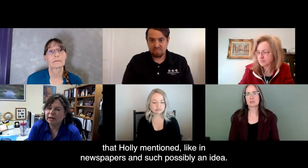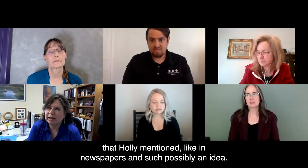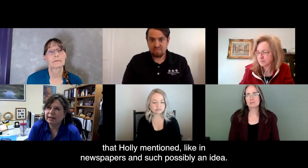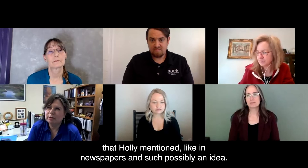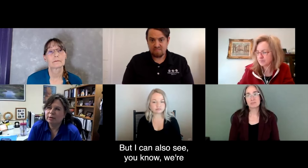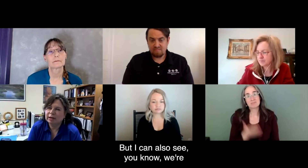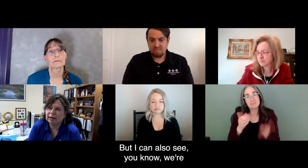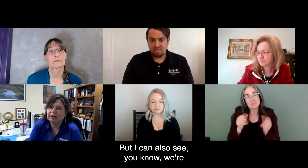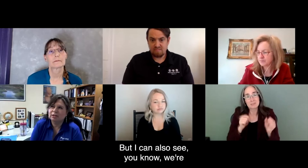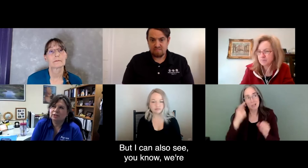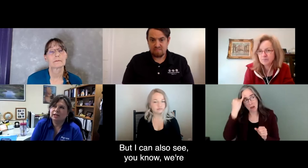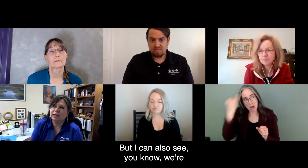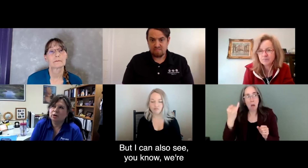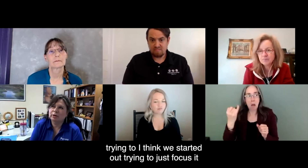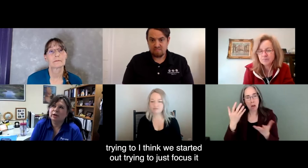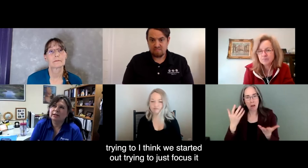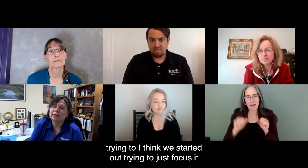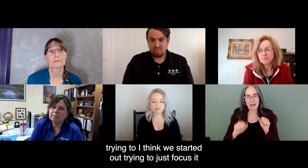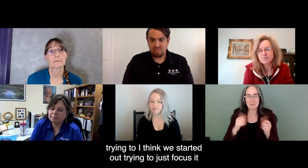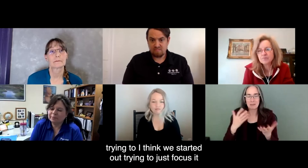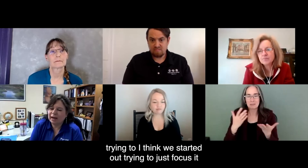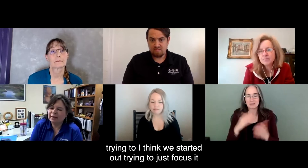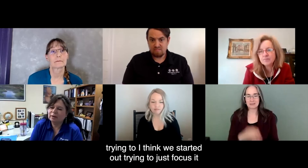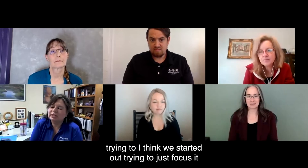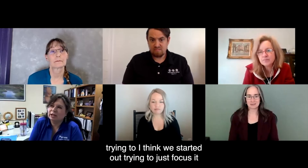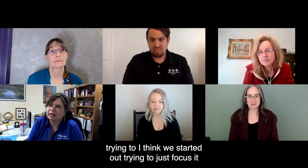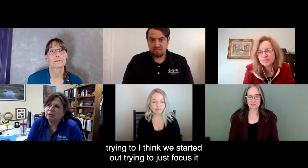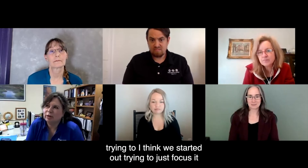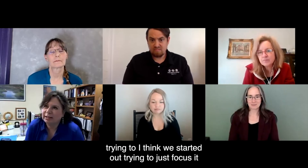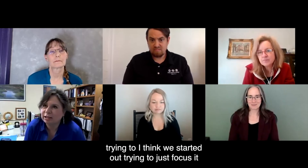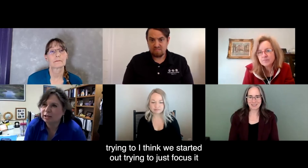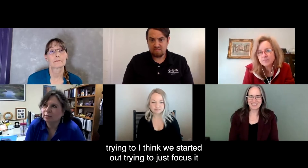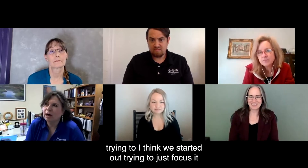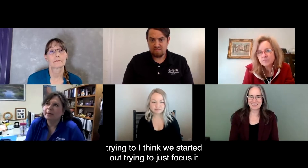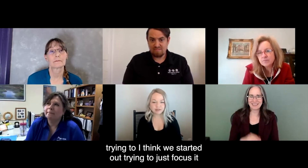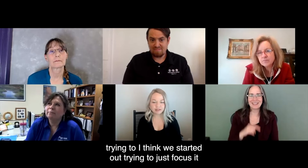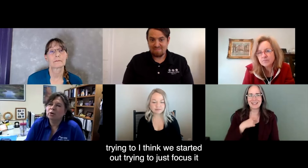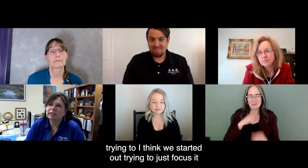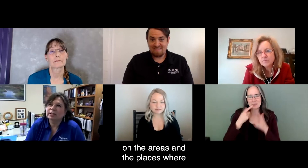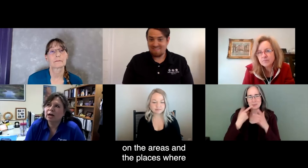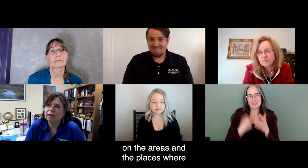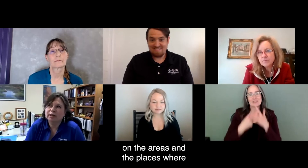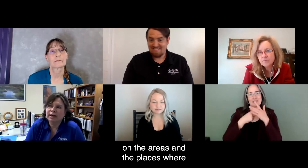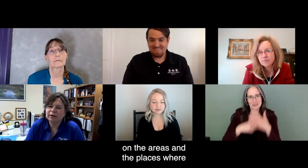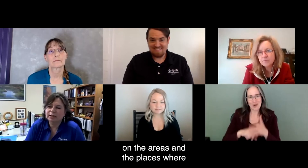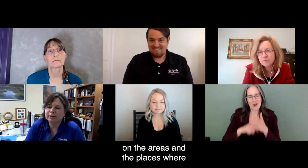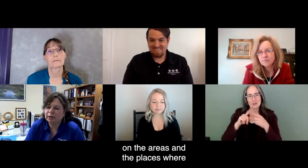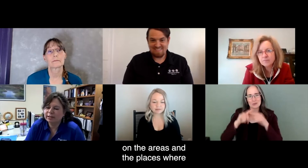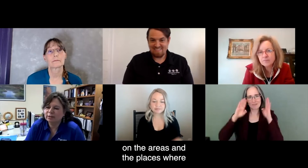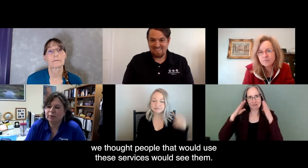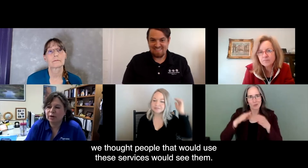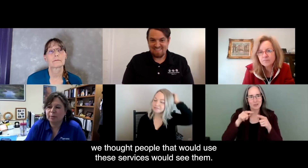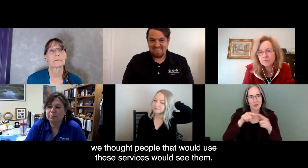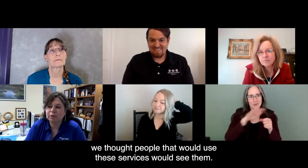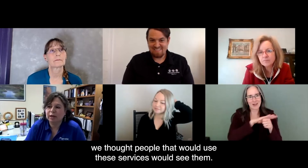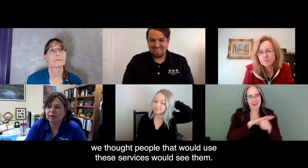Possibly an idea, but I can also see, we're trying to, I think we started out trying to just focus it on the areas and the places